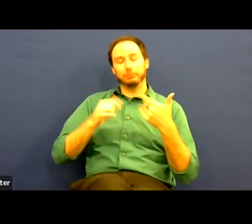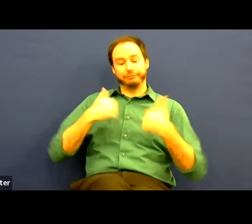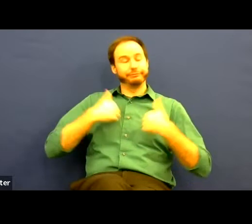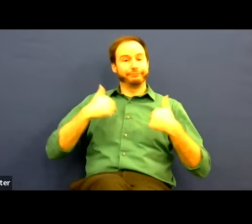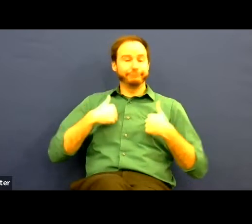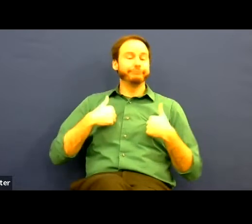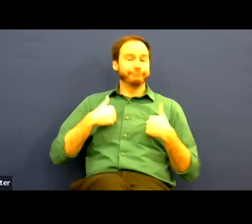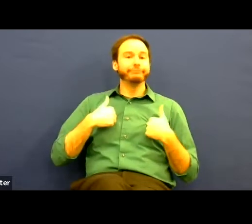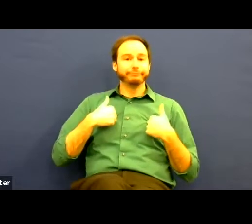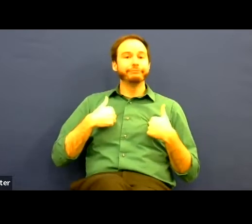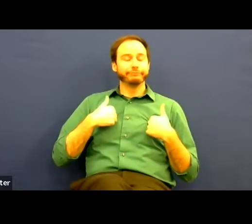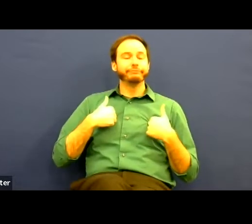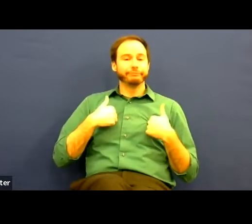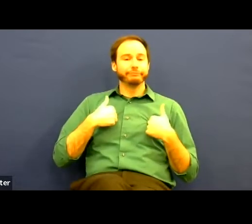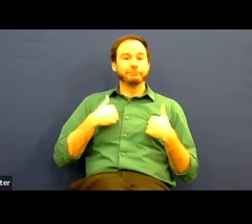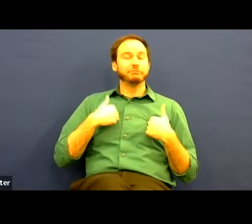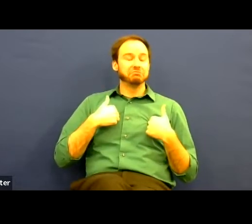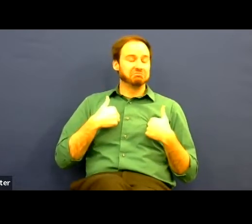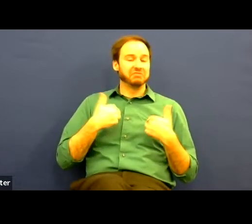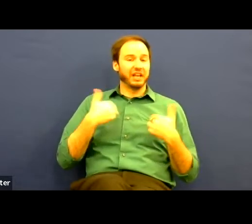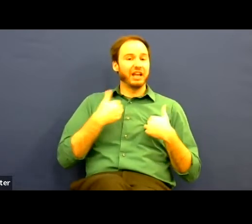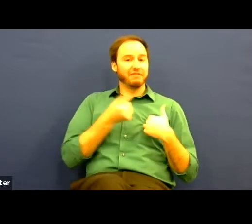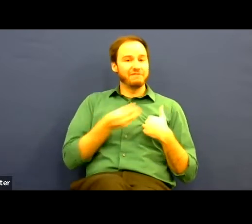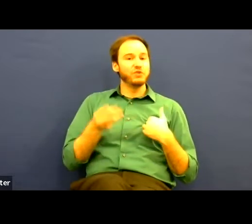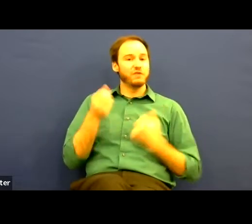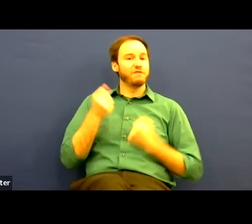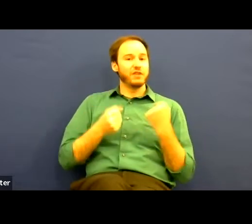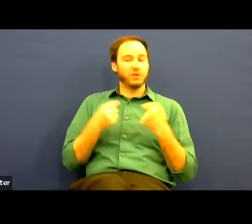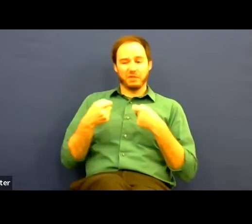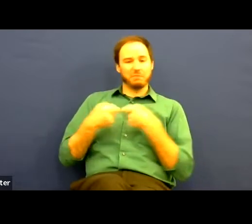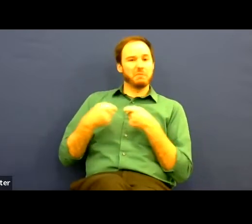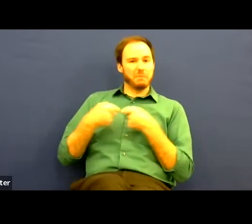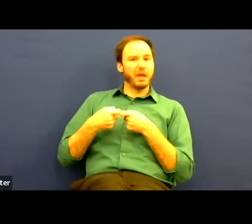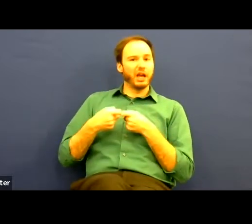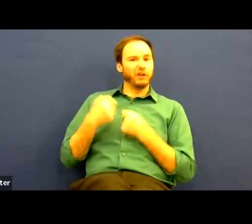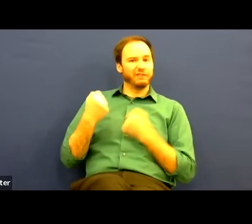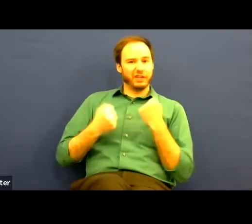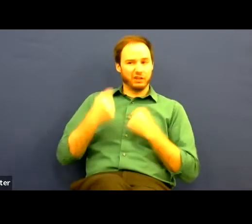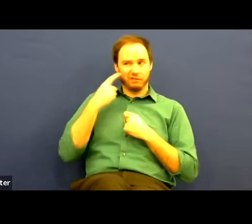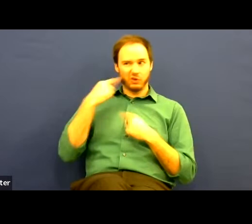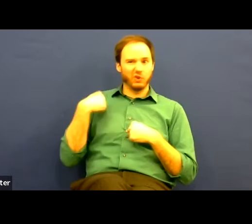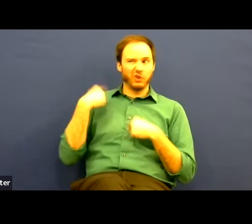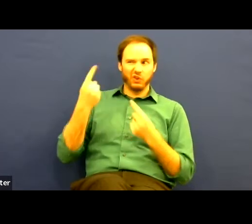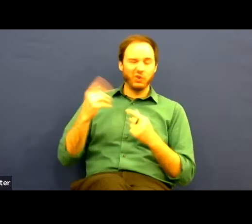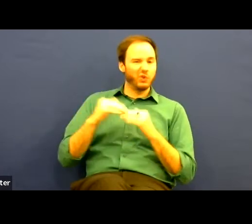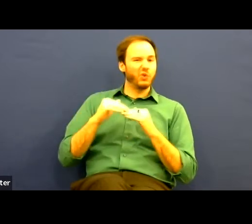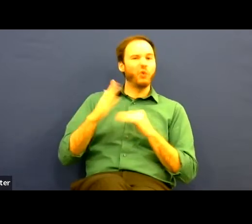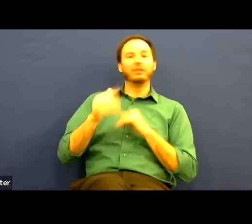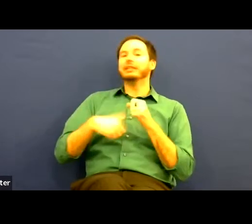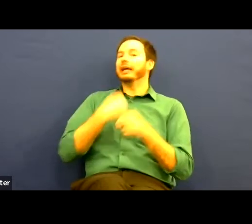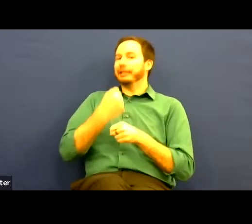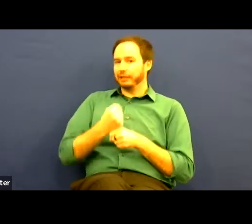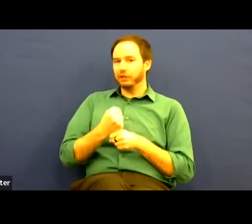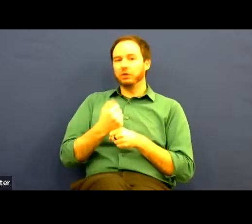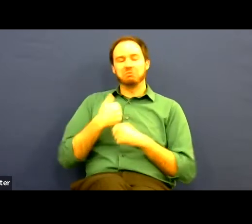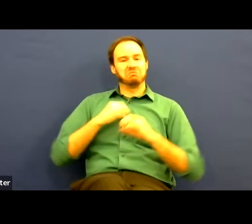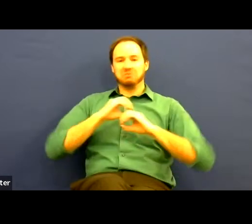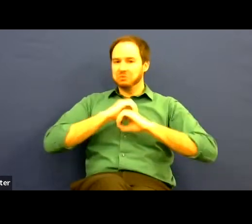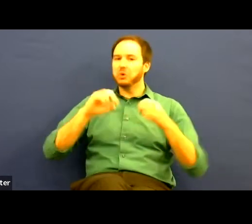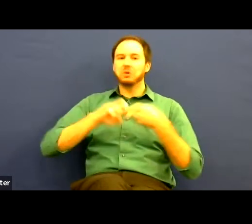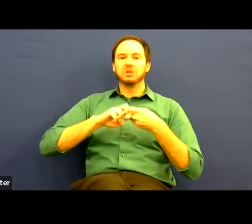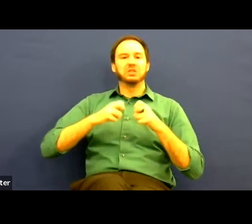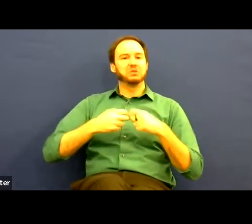who's had vehicles with those batteries for over a decade now, I've had zero issues with